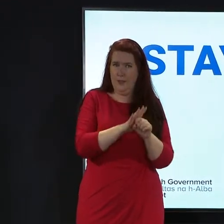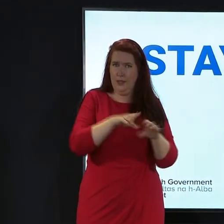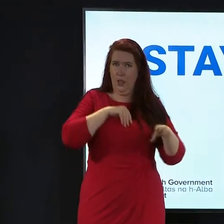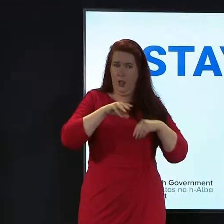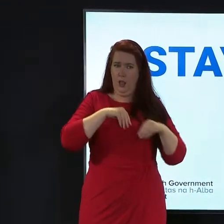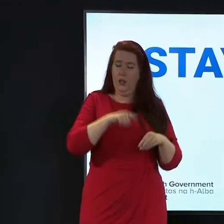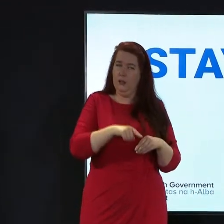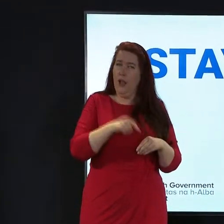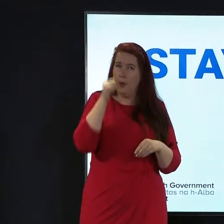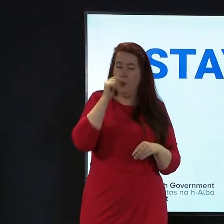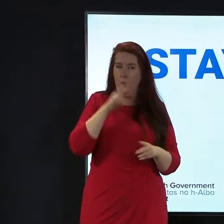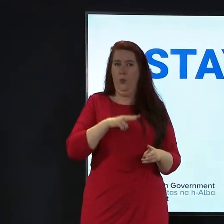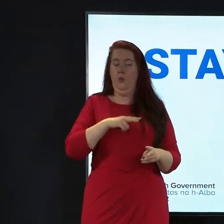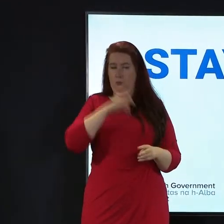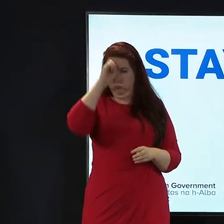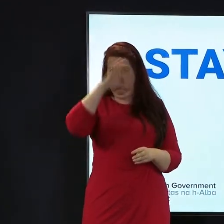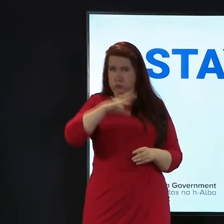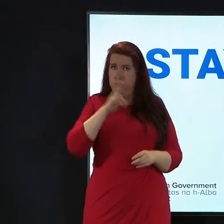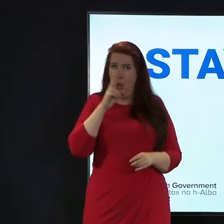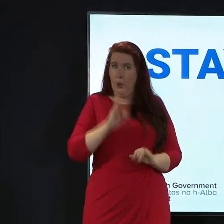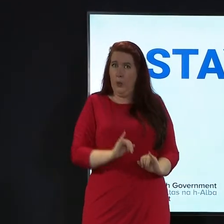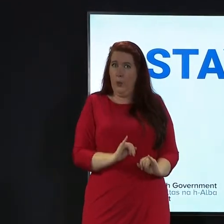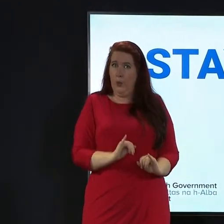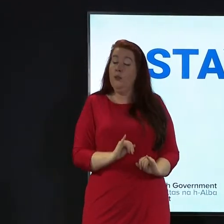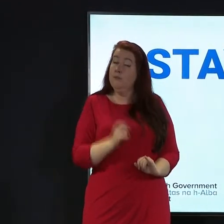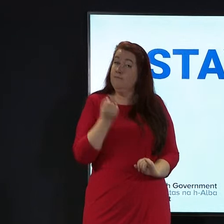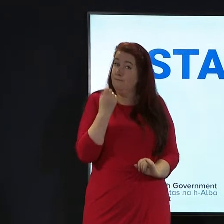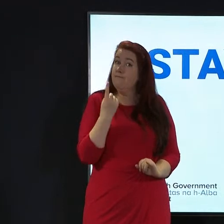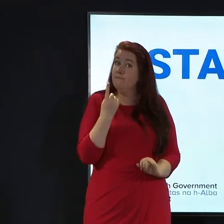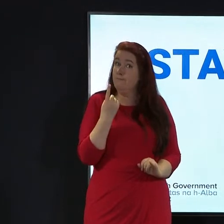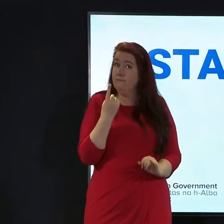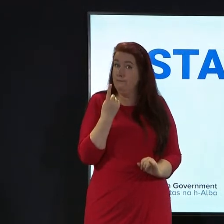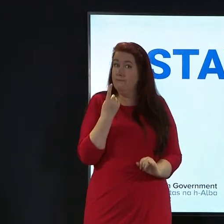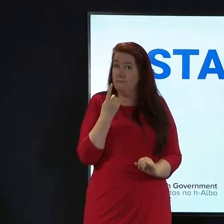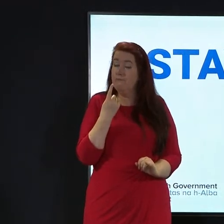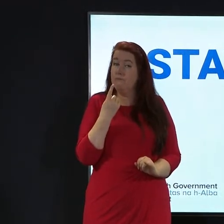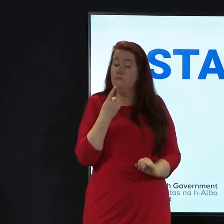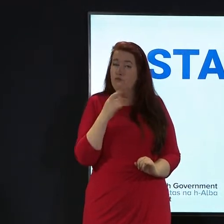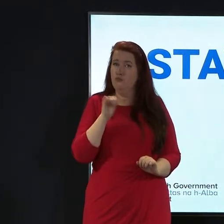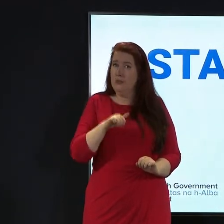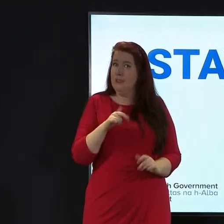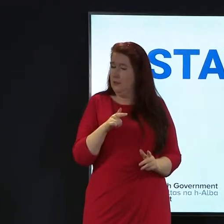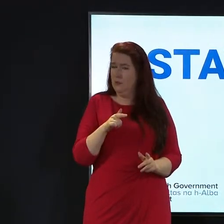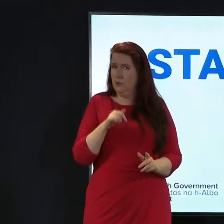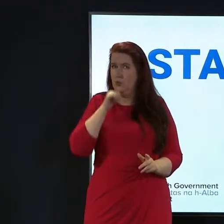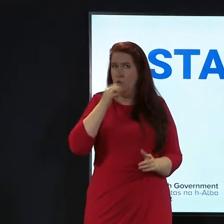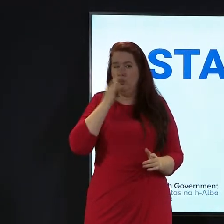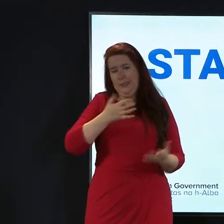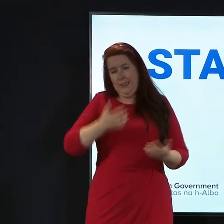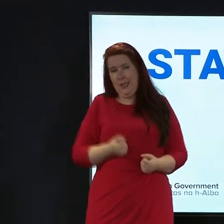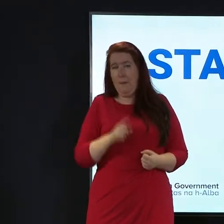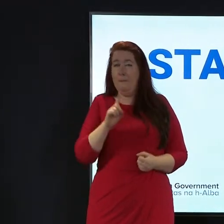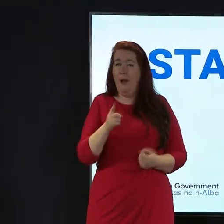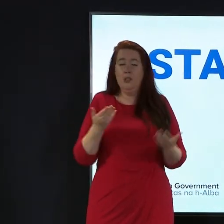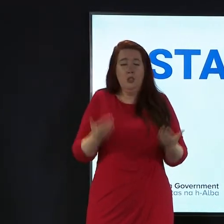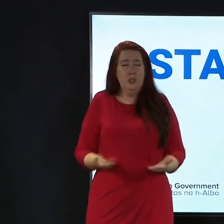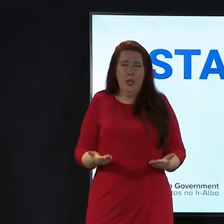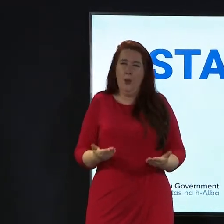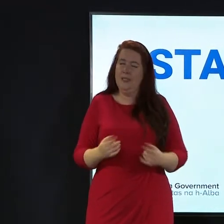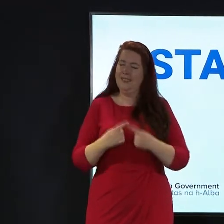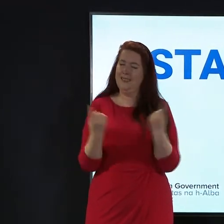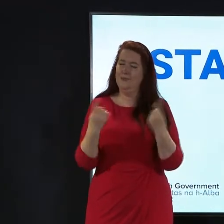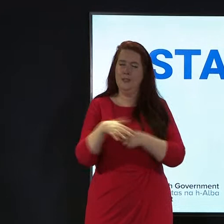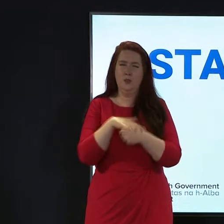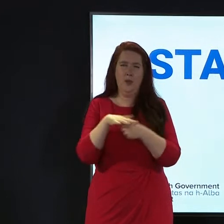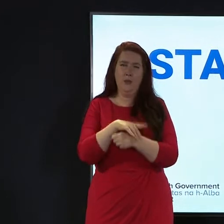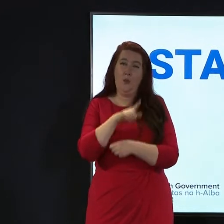moment. I don't doubt that, and we shouldn't be complacent about it. But we are in a very different place now because of vaccination, and